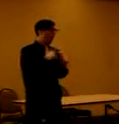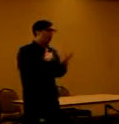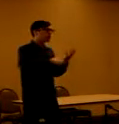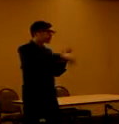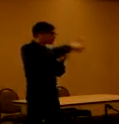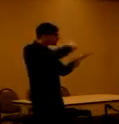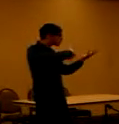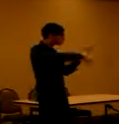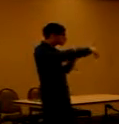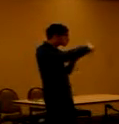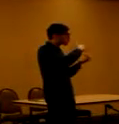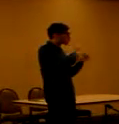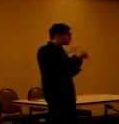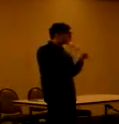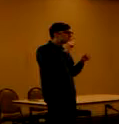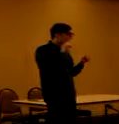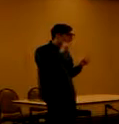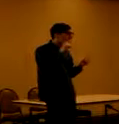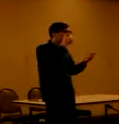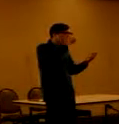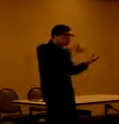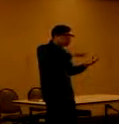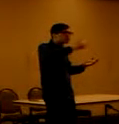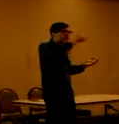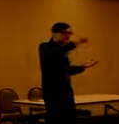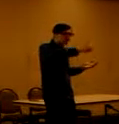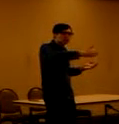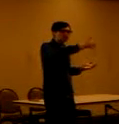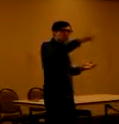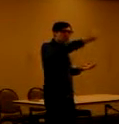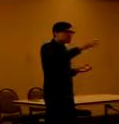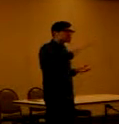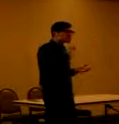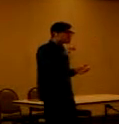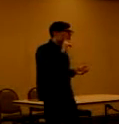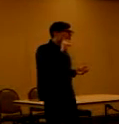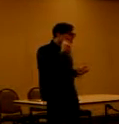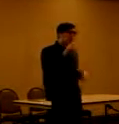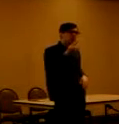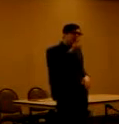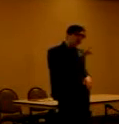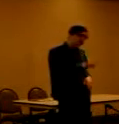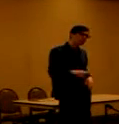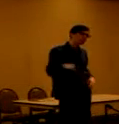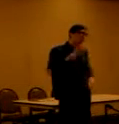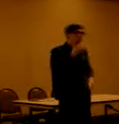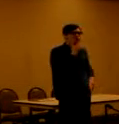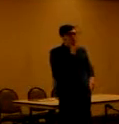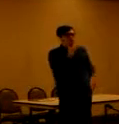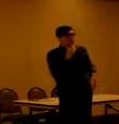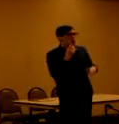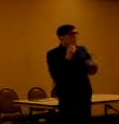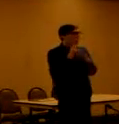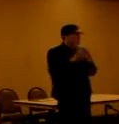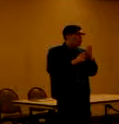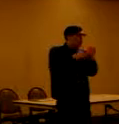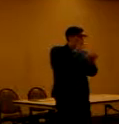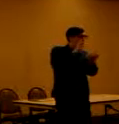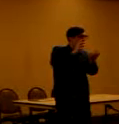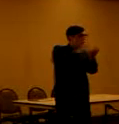The way you get a sign name is by socializing with the deaf and going to events, and deaf people will communicate with